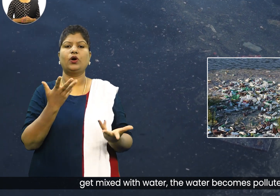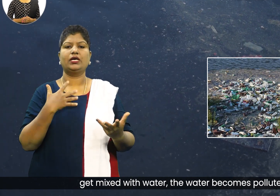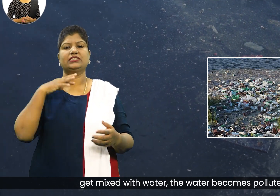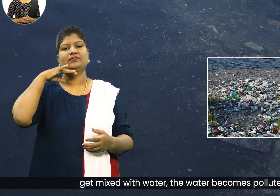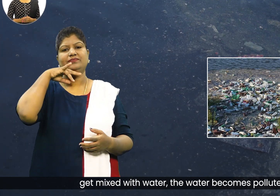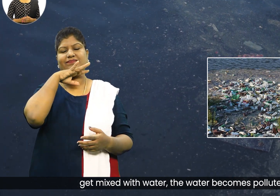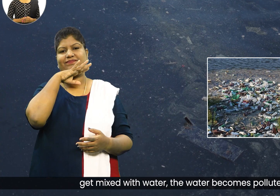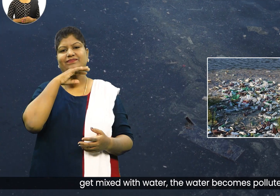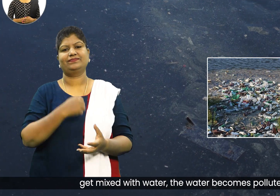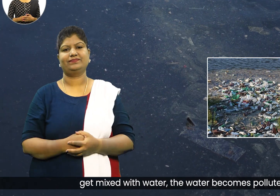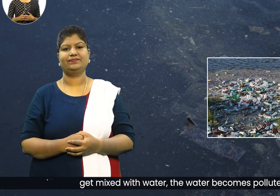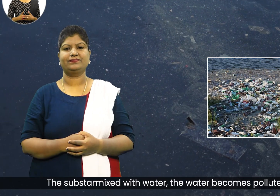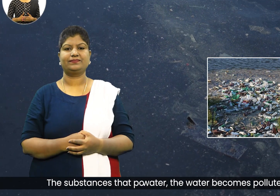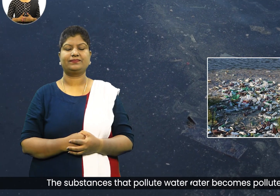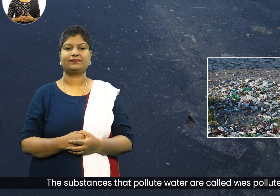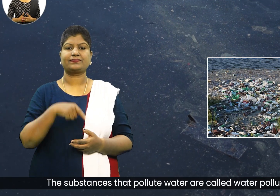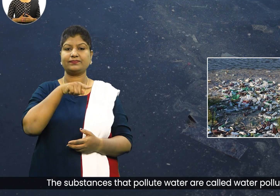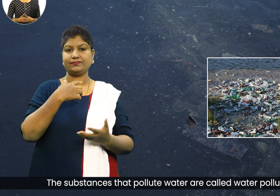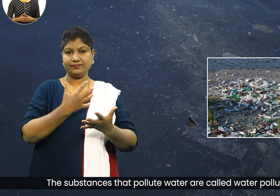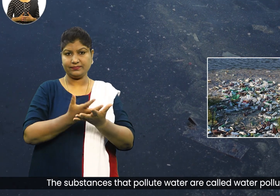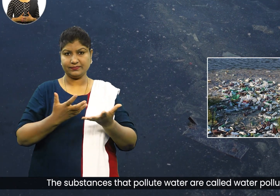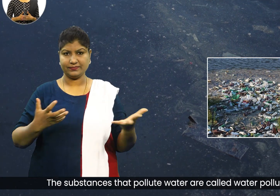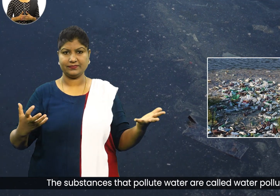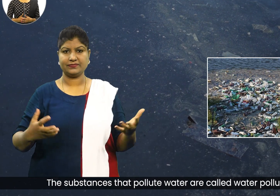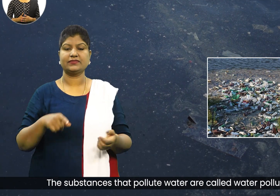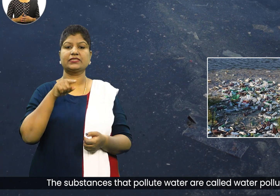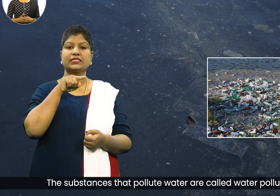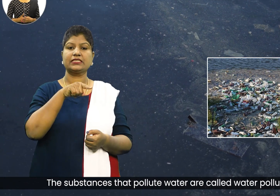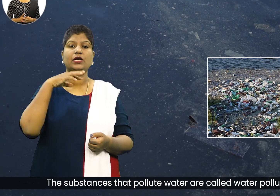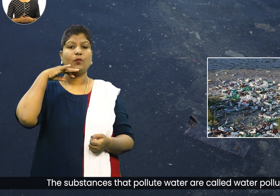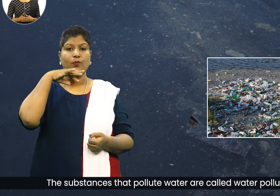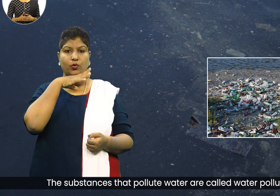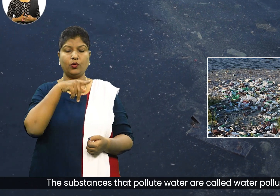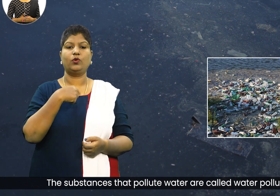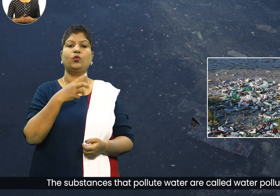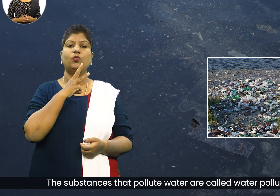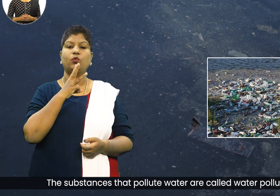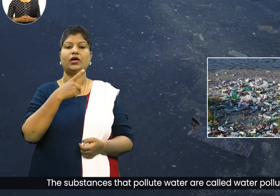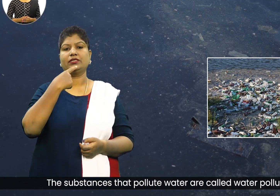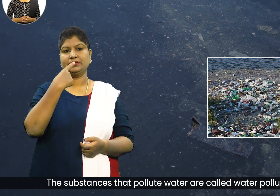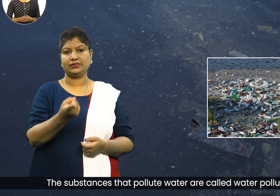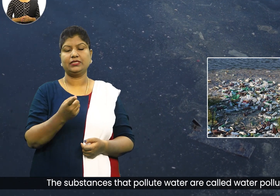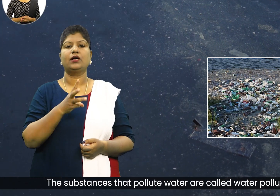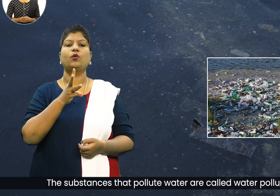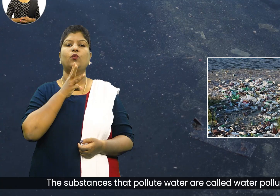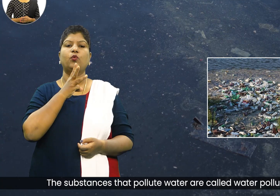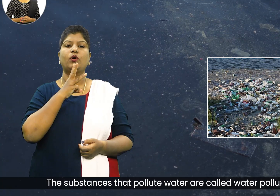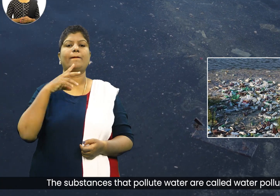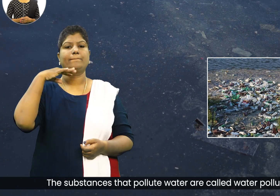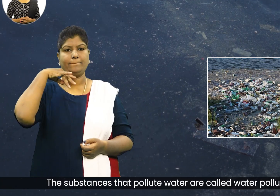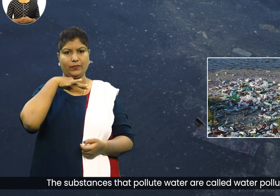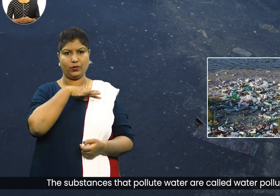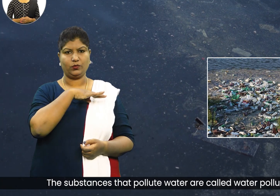polluted. The substances that pollute water are called water